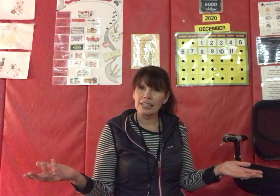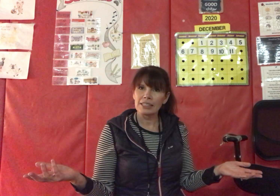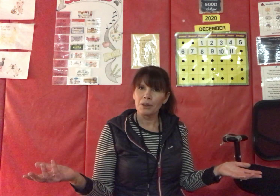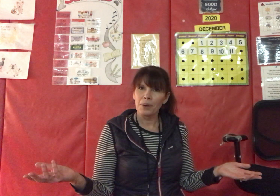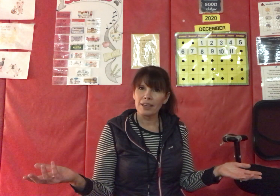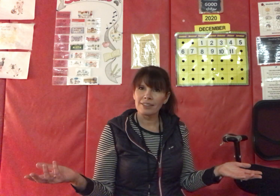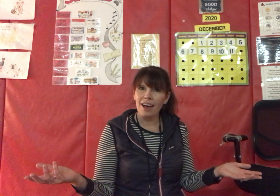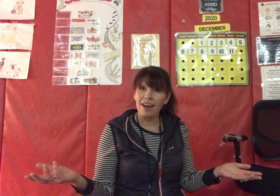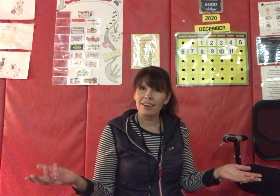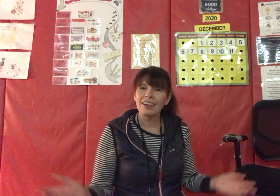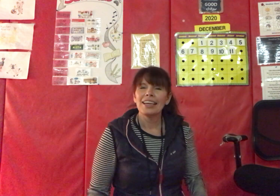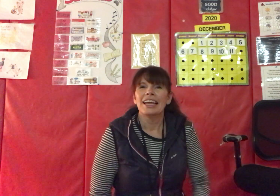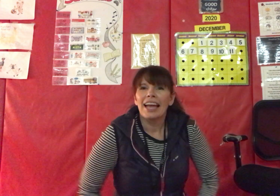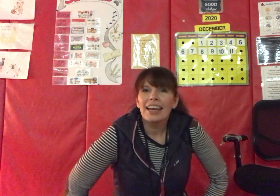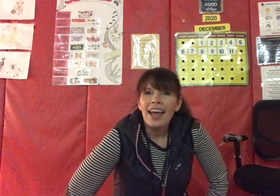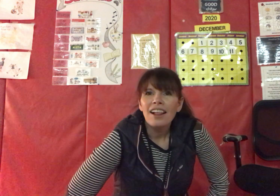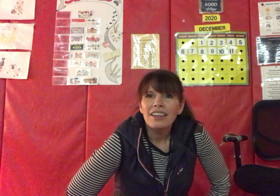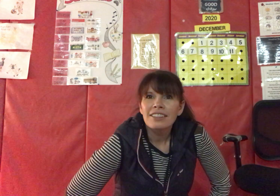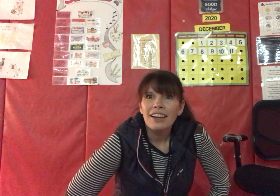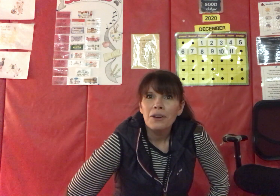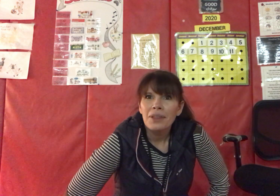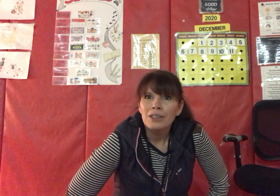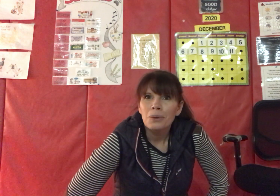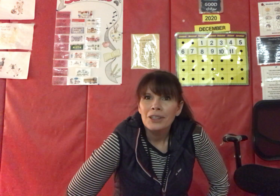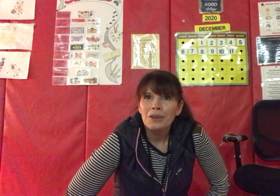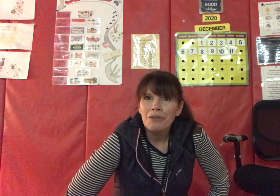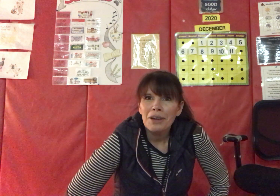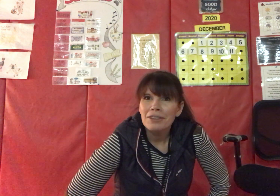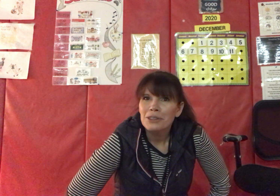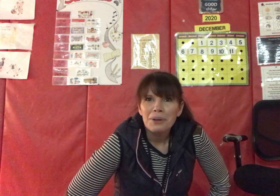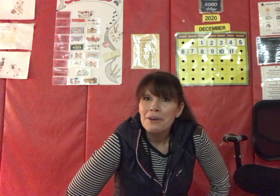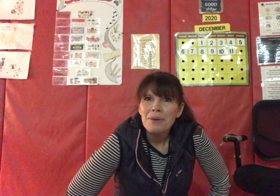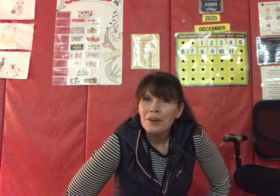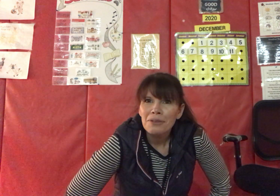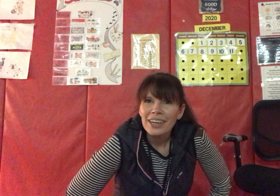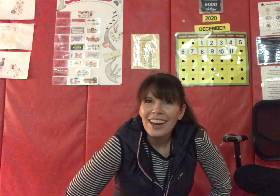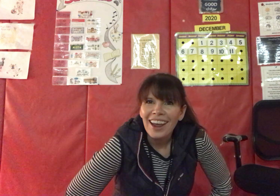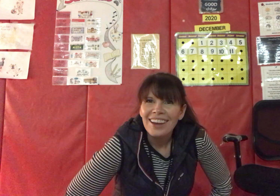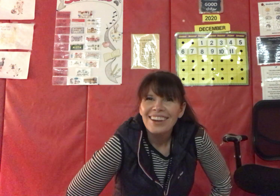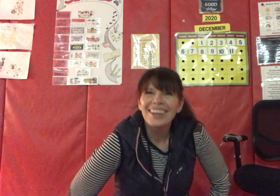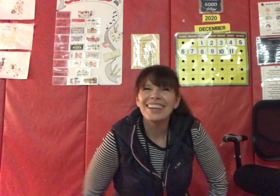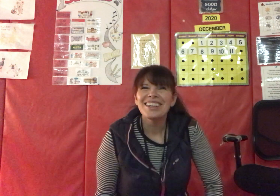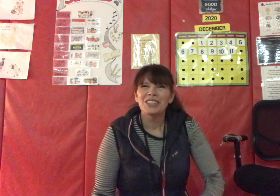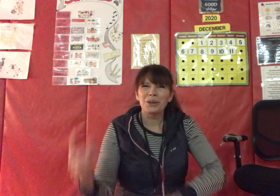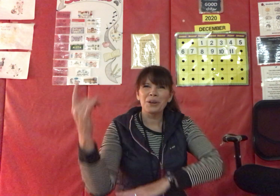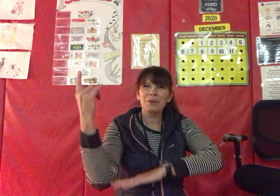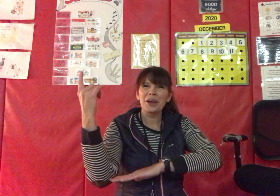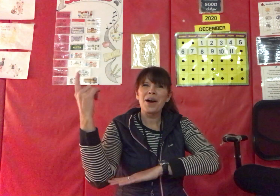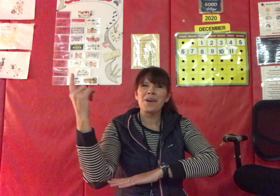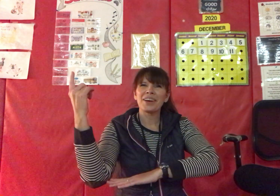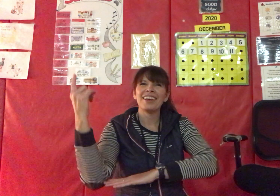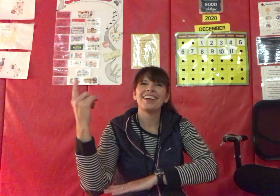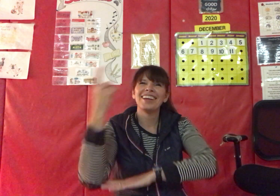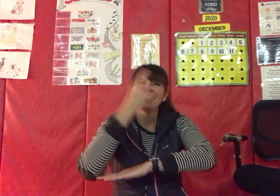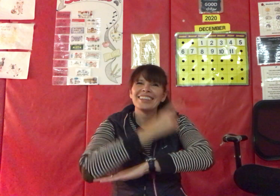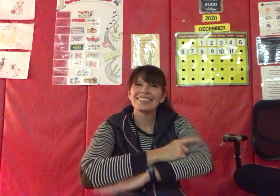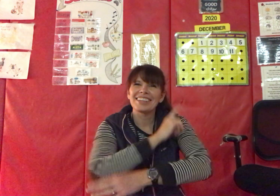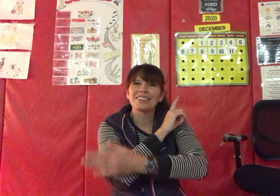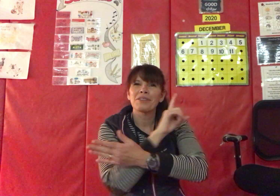of the Week song. And Alex, I know that's one of your favorites, so I don't want to forget it. So here we go. Days of the